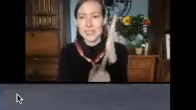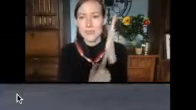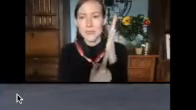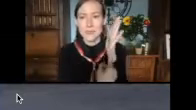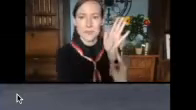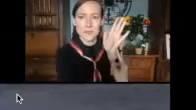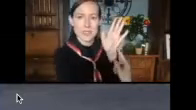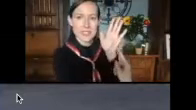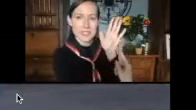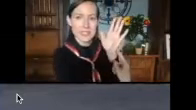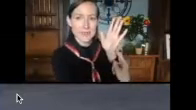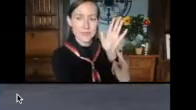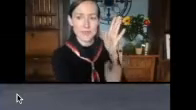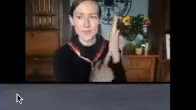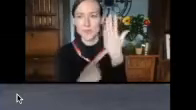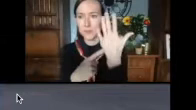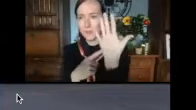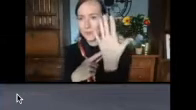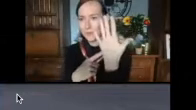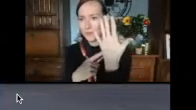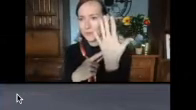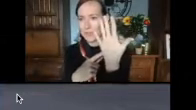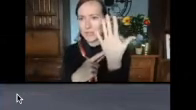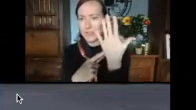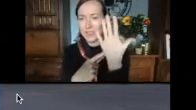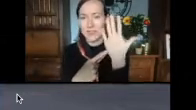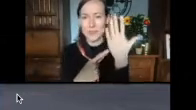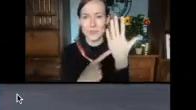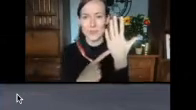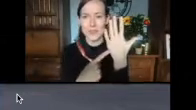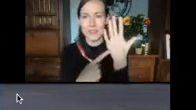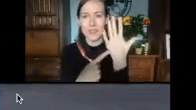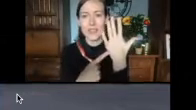T. T. Can you see that?